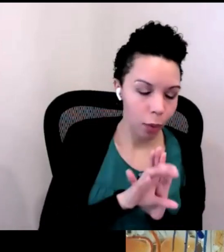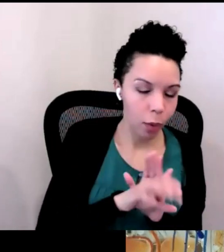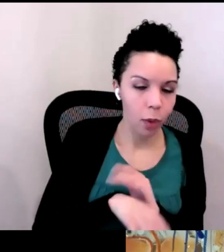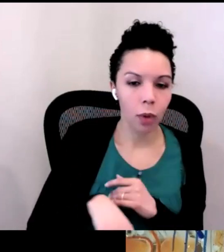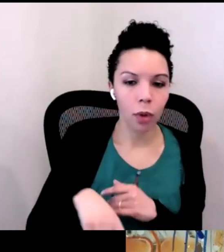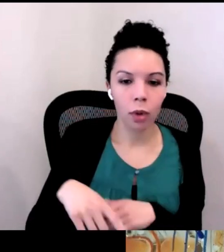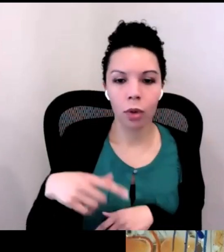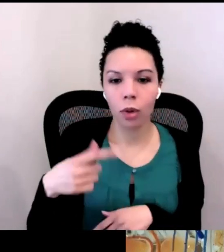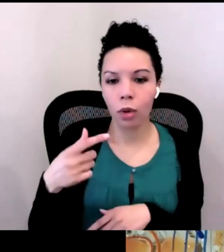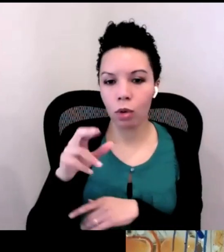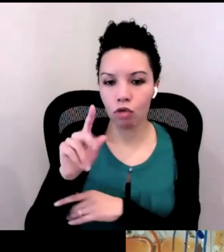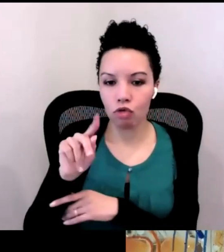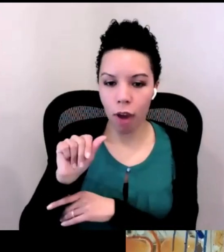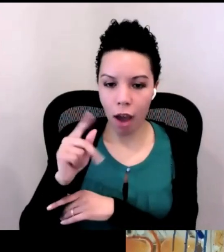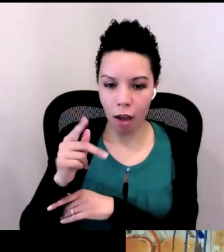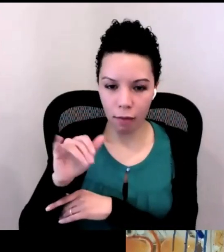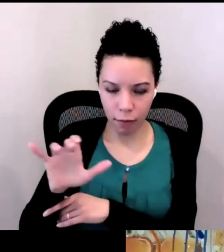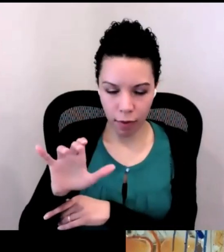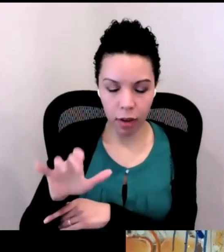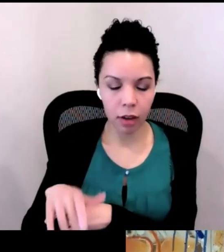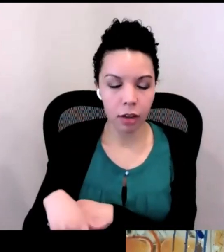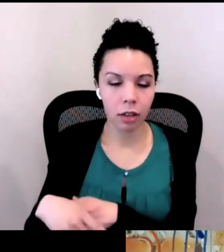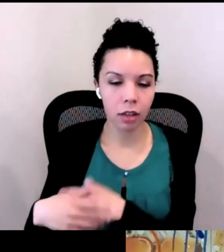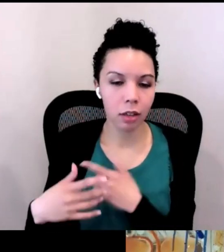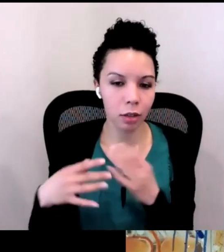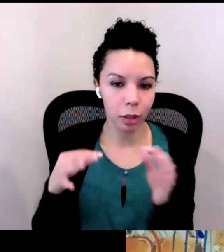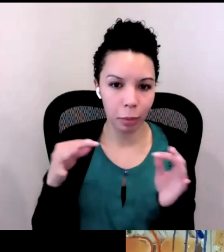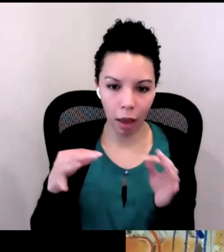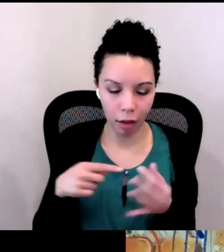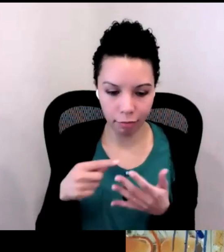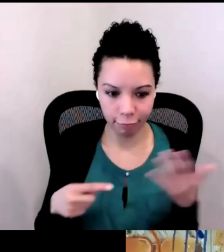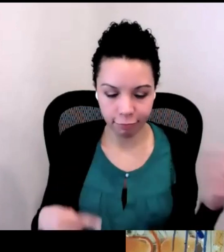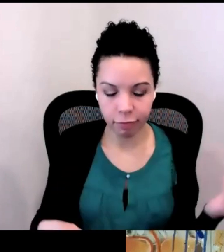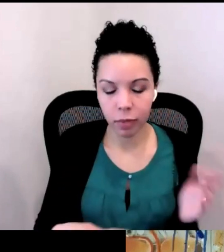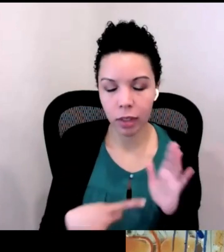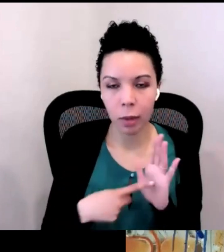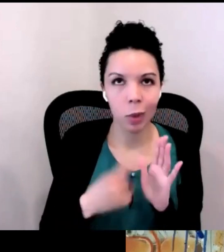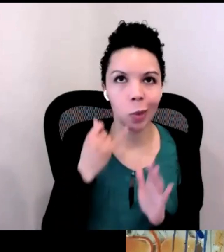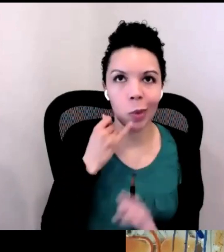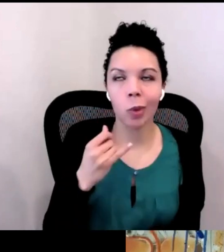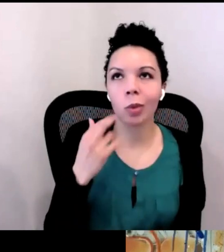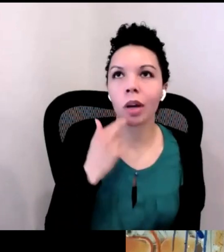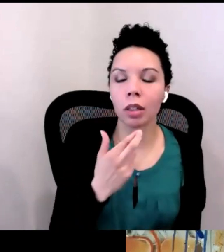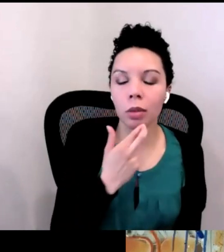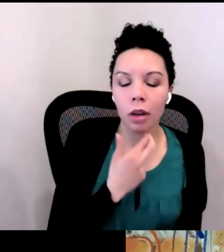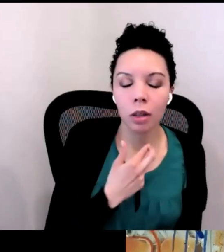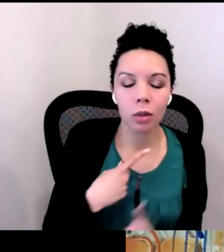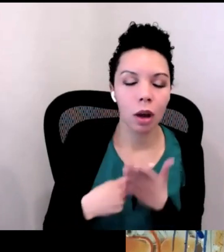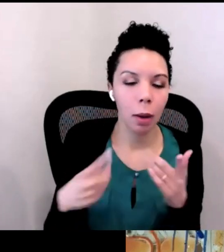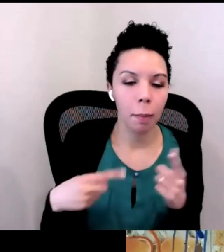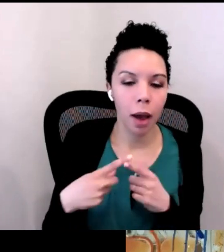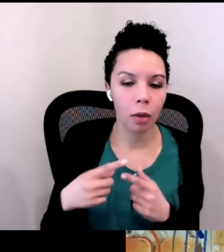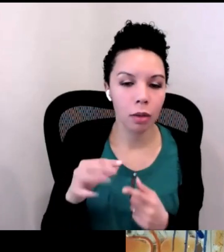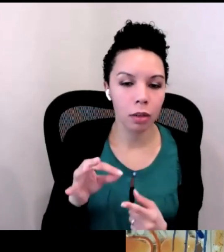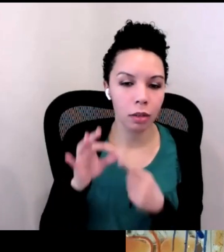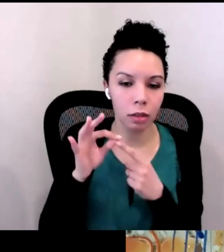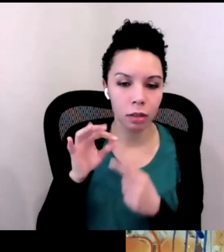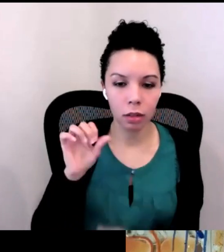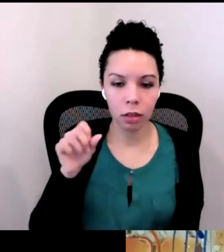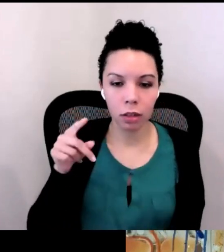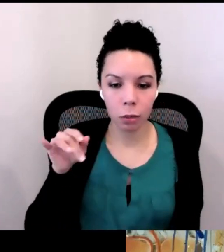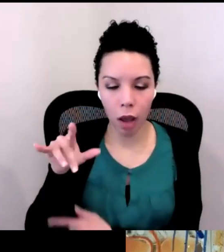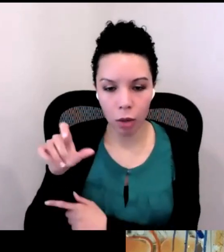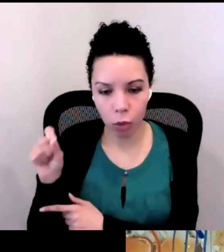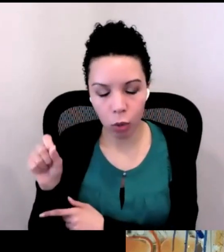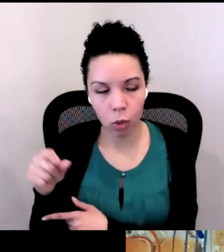a restaurant, you know that you're going to talk about specials. You're going to talk about, employees. You always want to give everybody who works there a shout